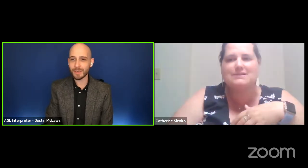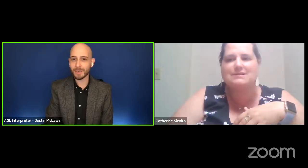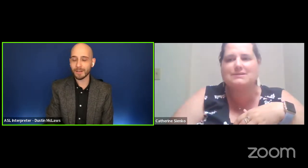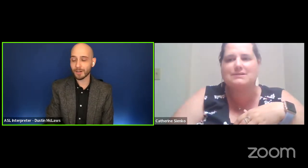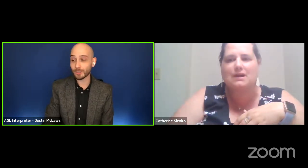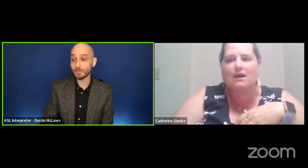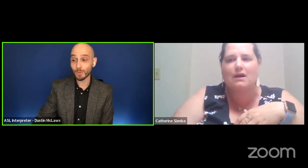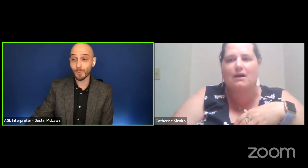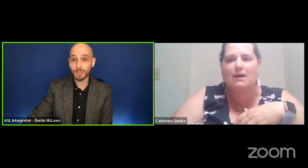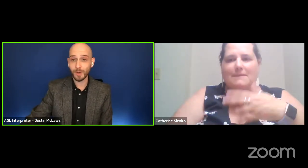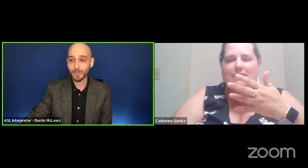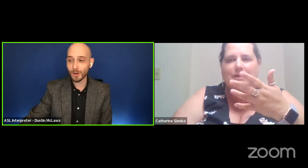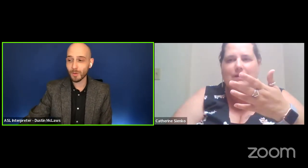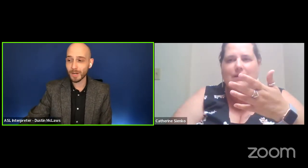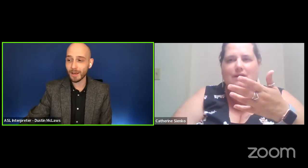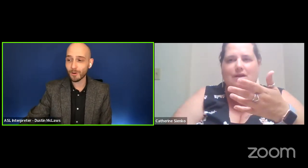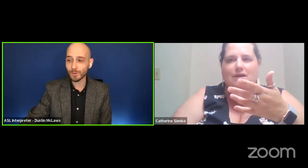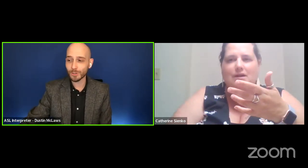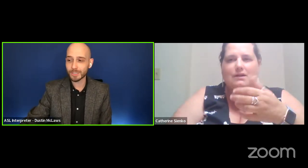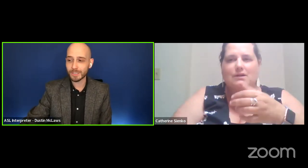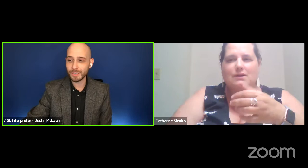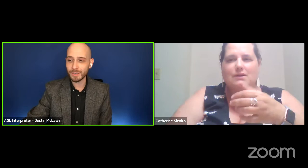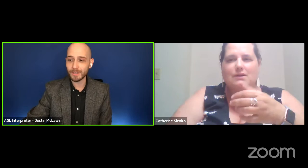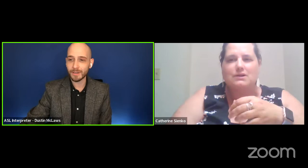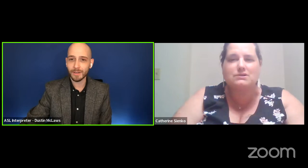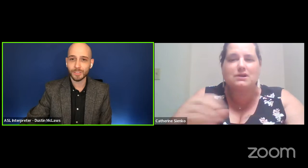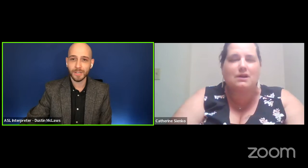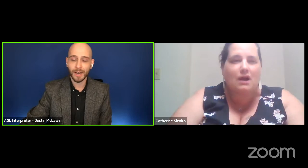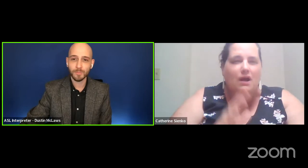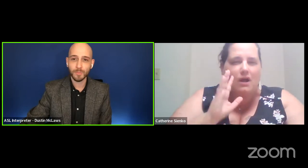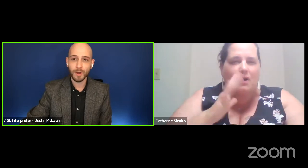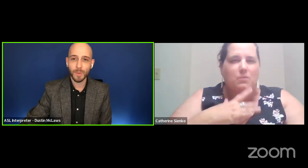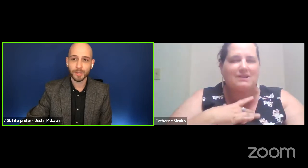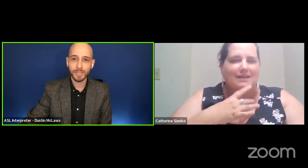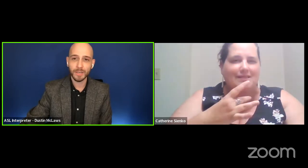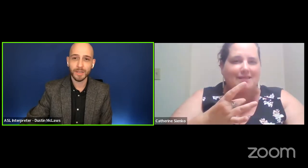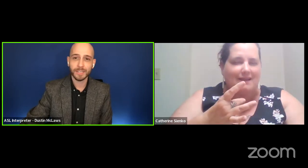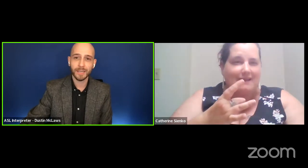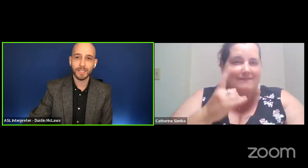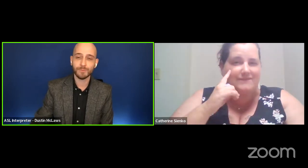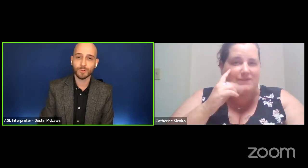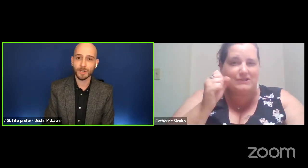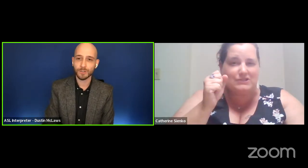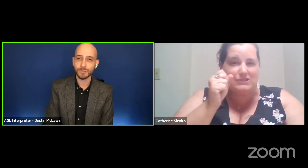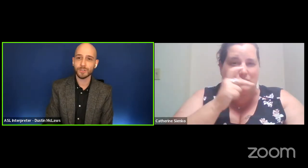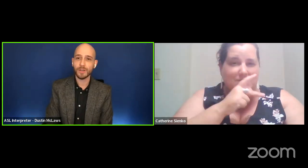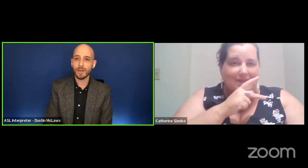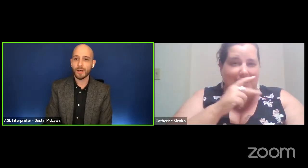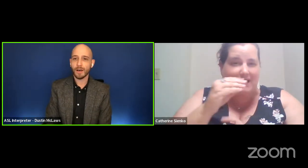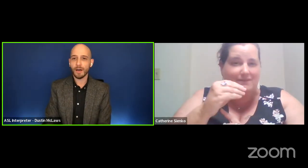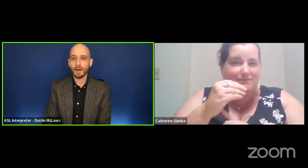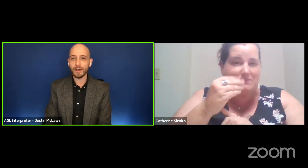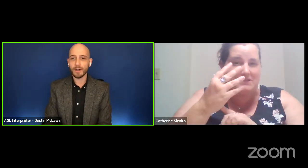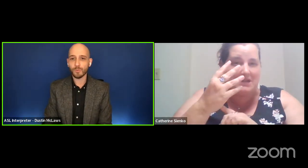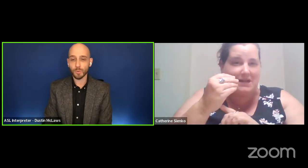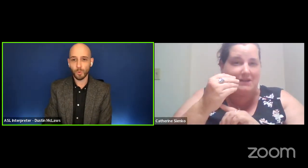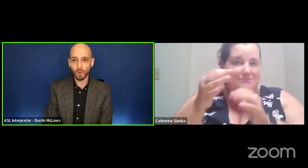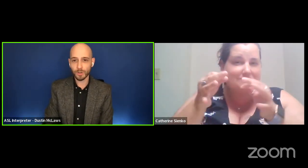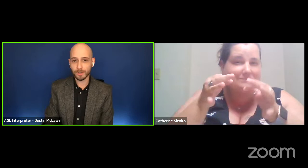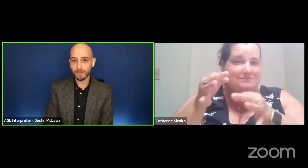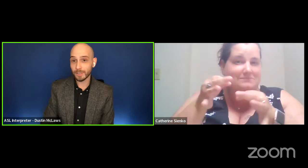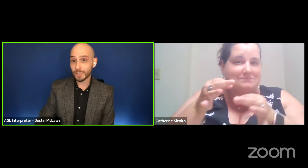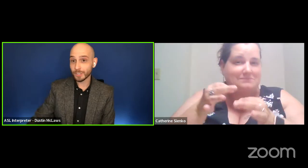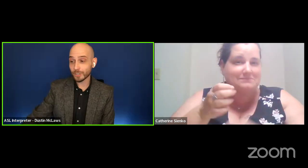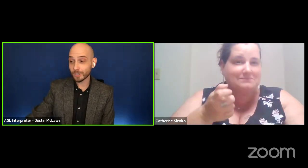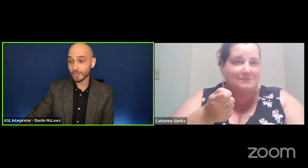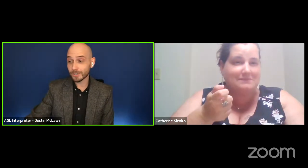about the, excuse me, when we went to public comment, I overlooked the agenda item about the executive director's